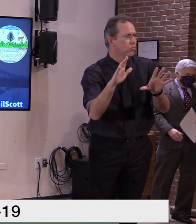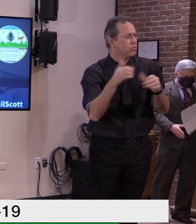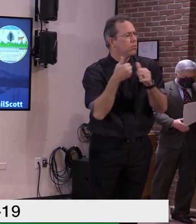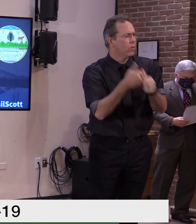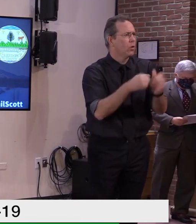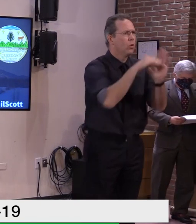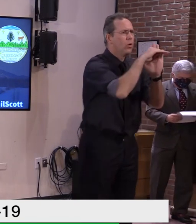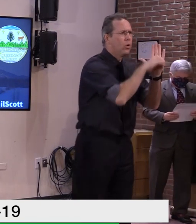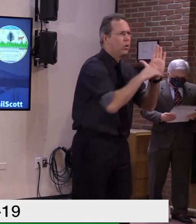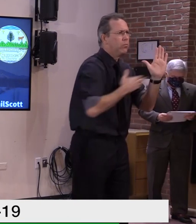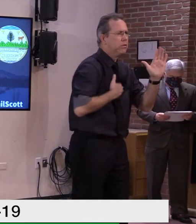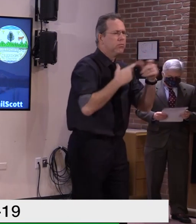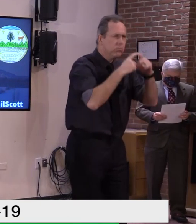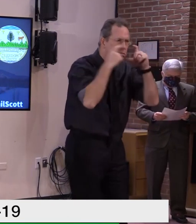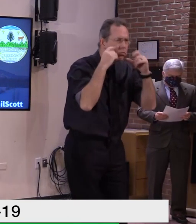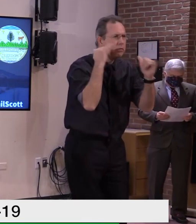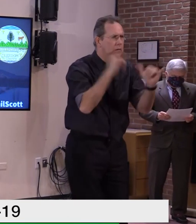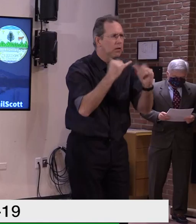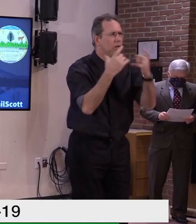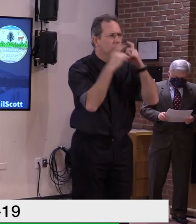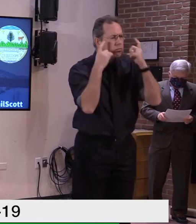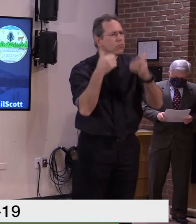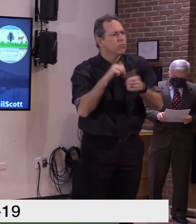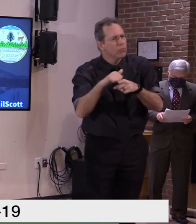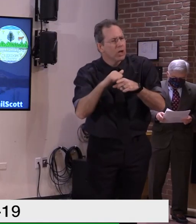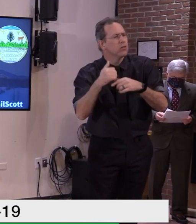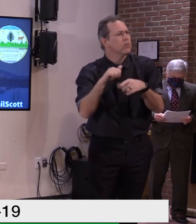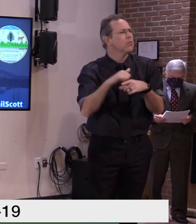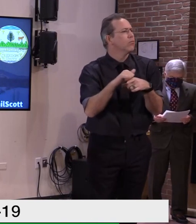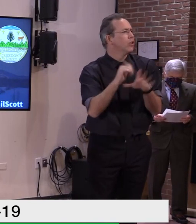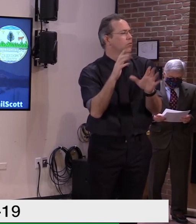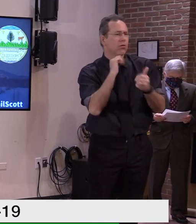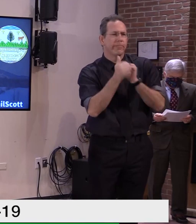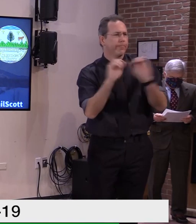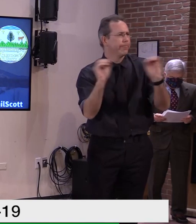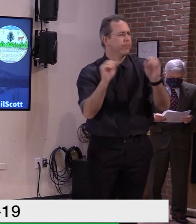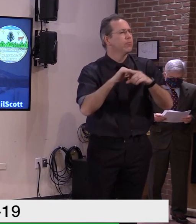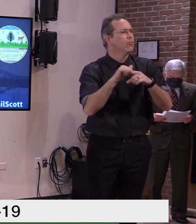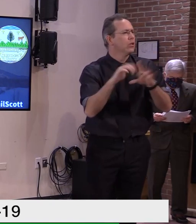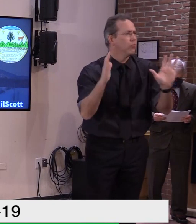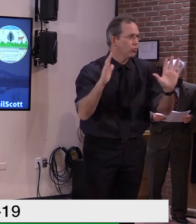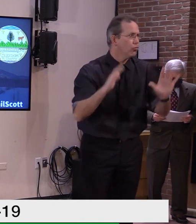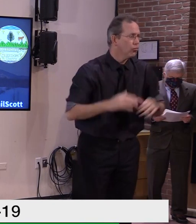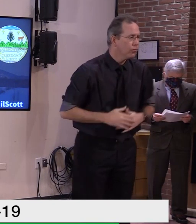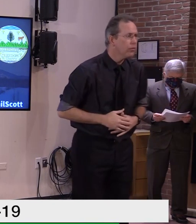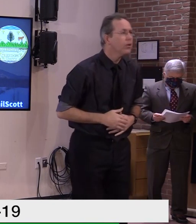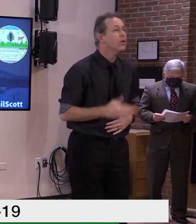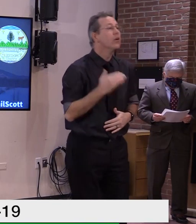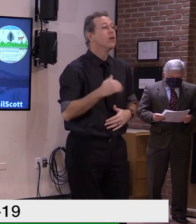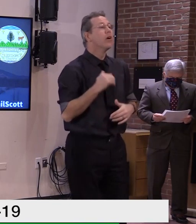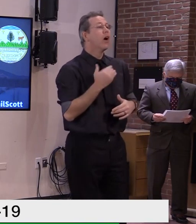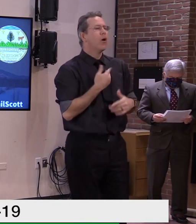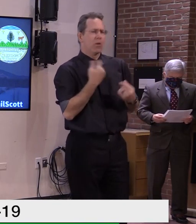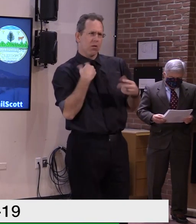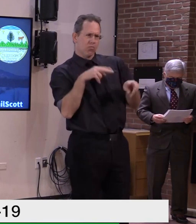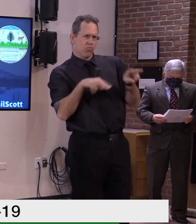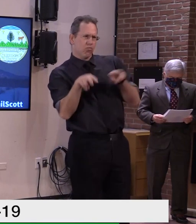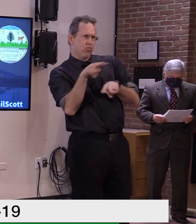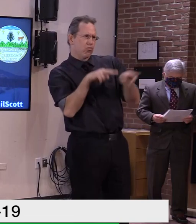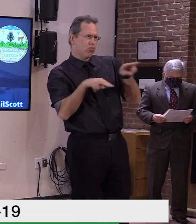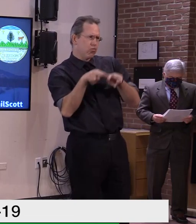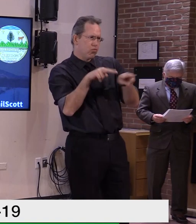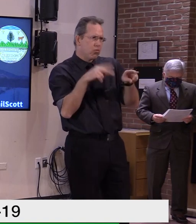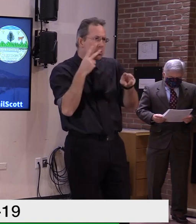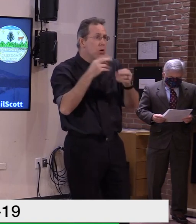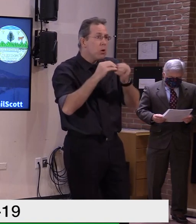watch the data with hopes of getting games restarted just as soon as possible. Next, as we discussed last week,